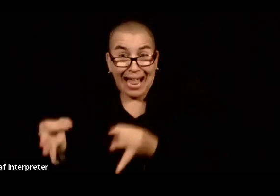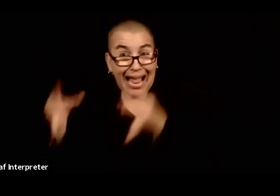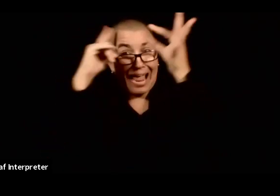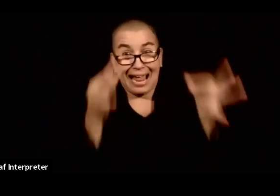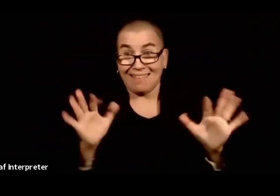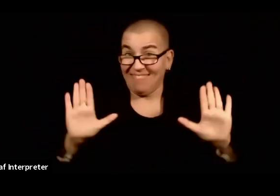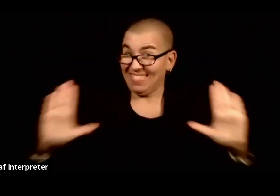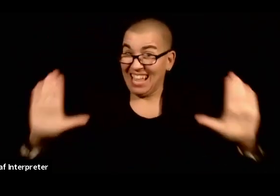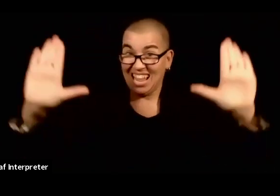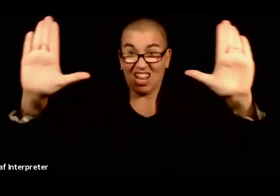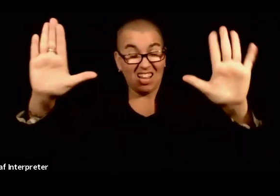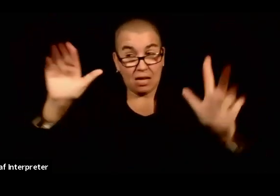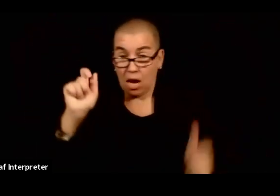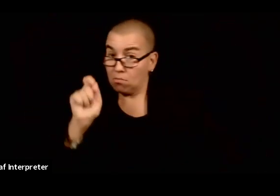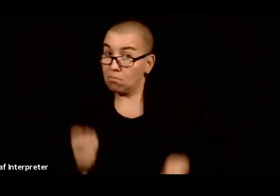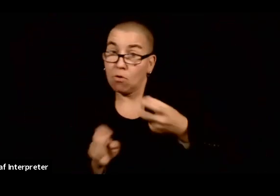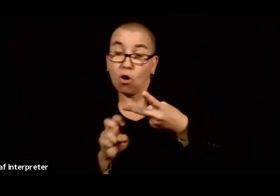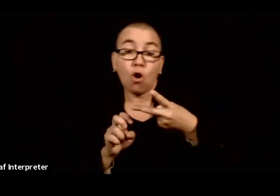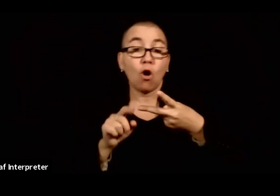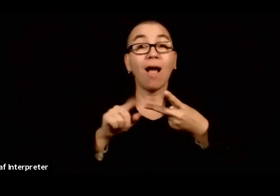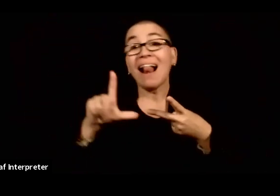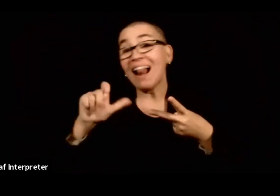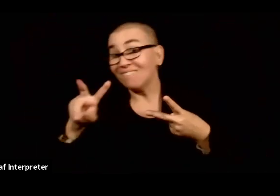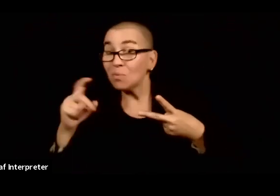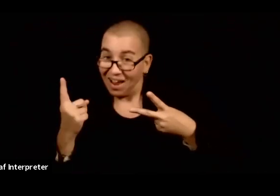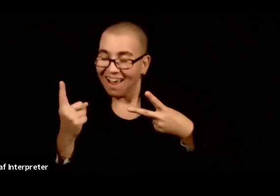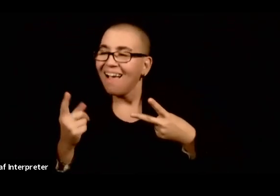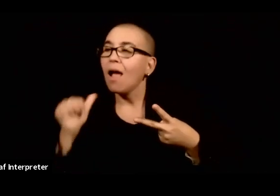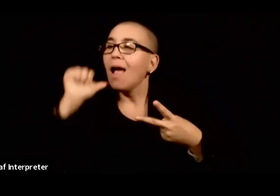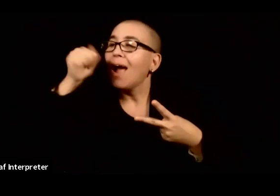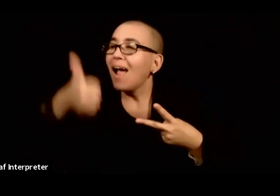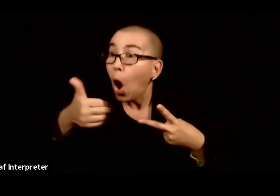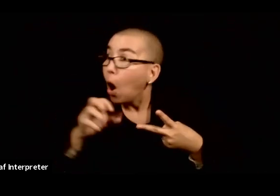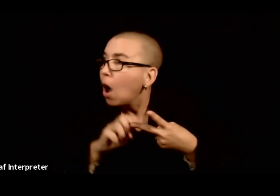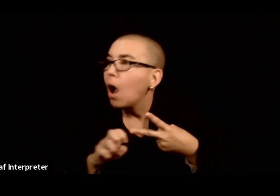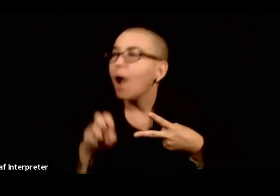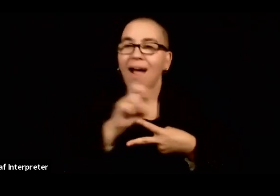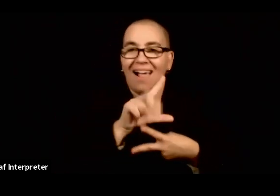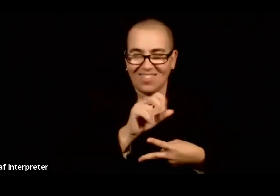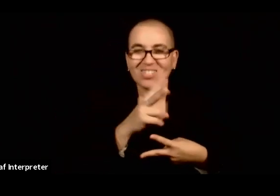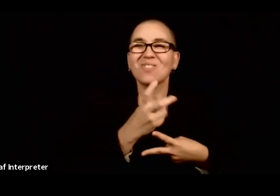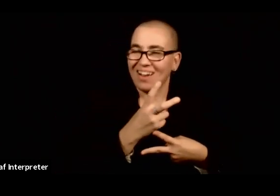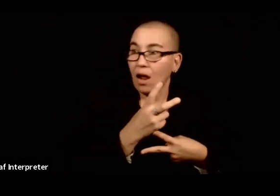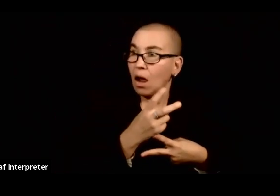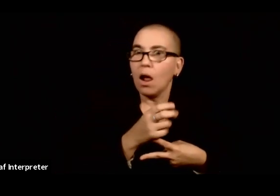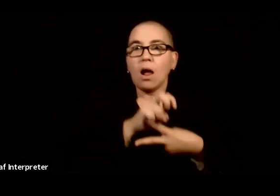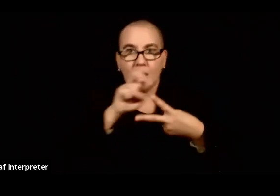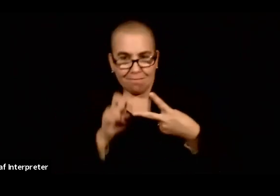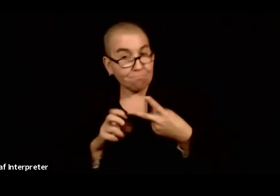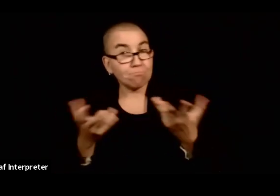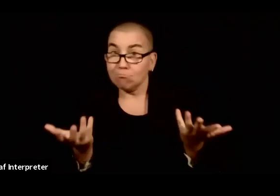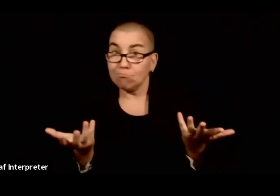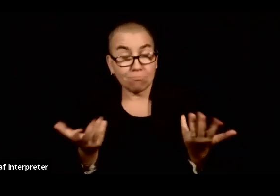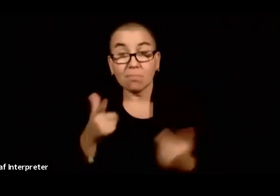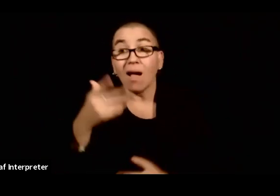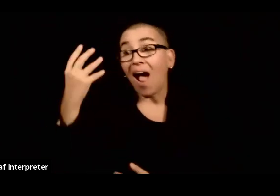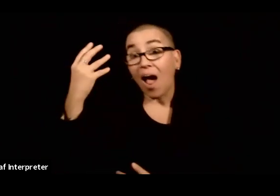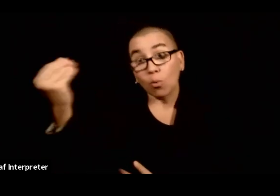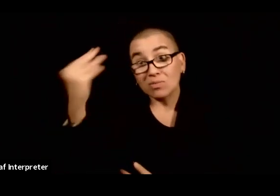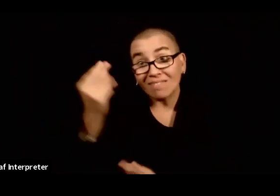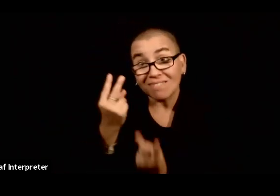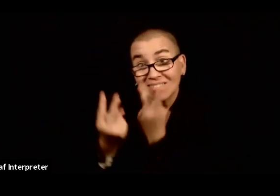the number of facilities that have in place outdoor visitation or essential caregivers, I do not have